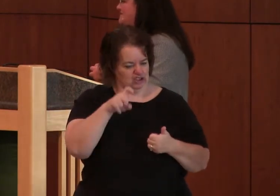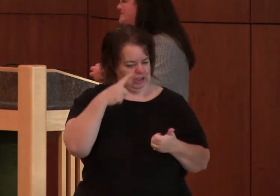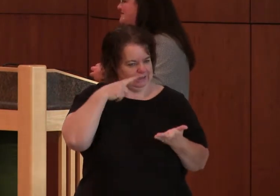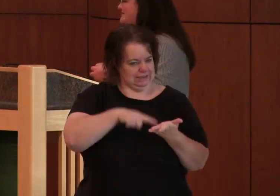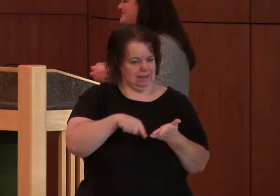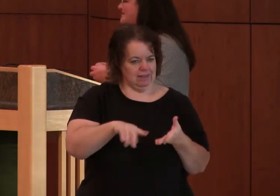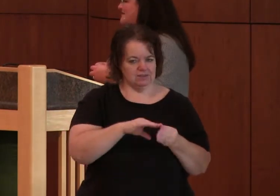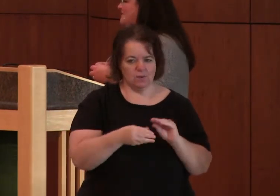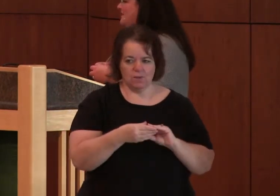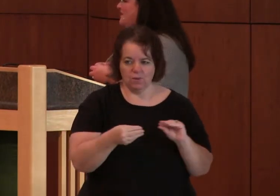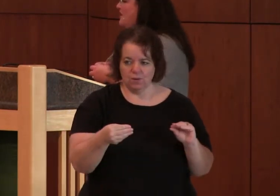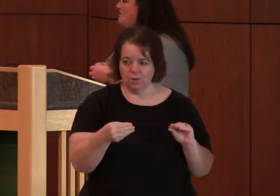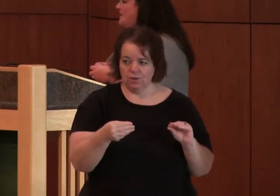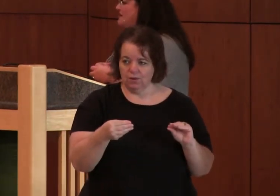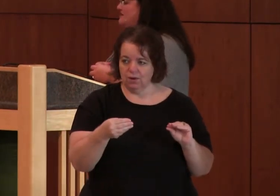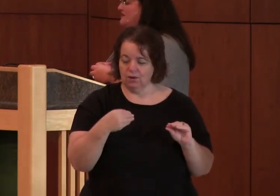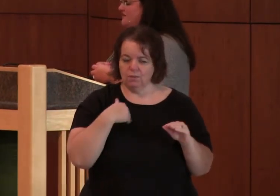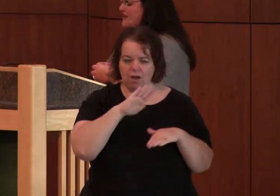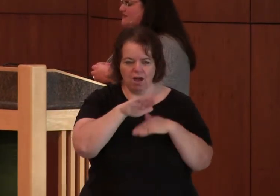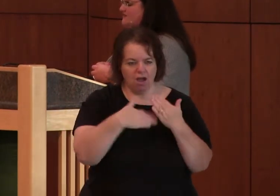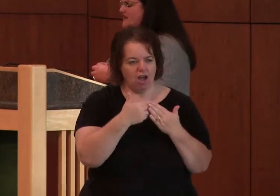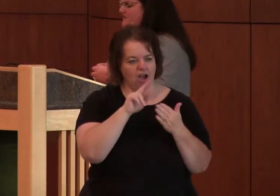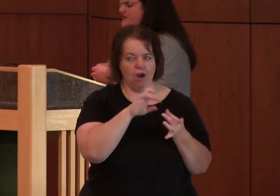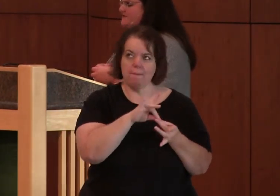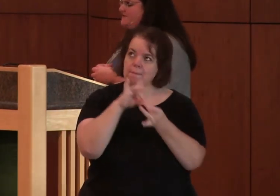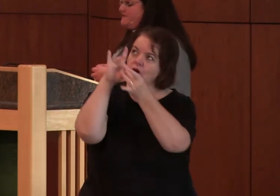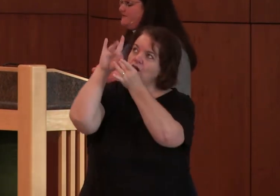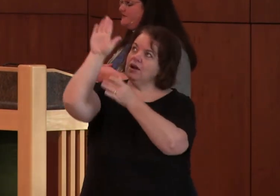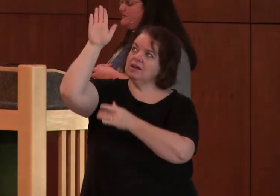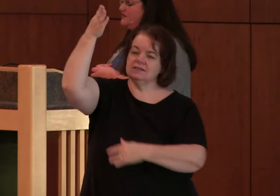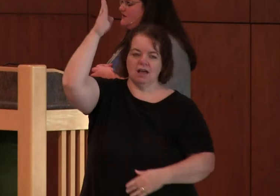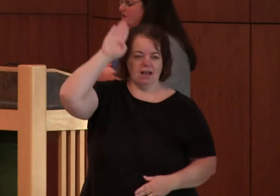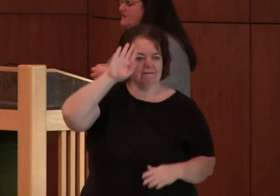God. We are all part of God's family.